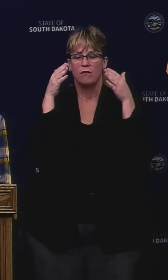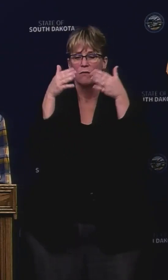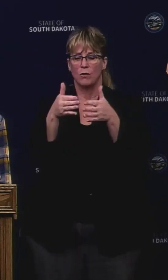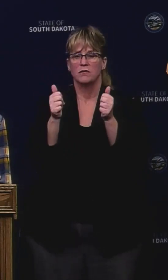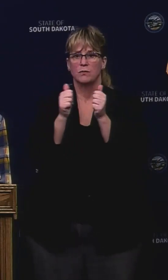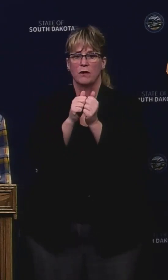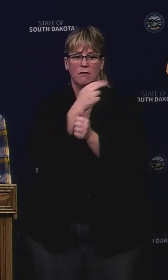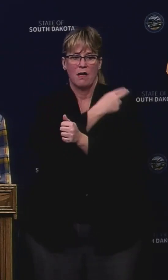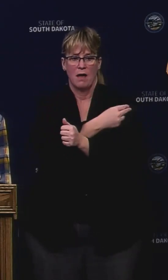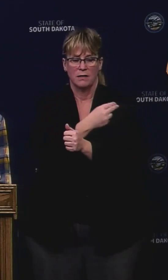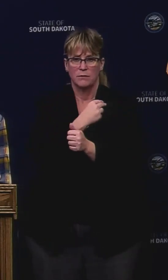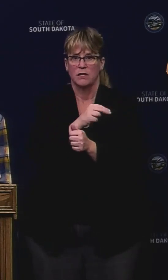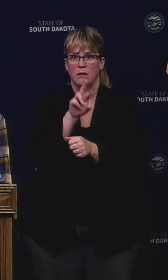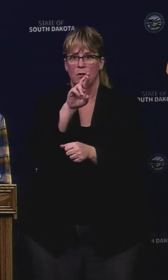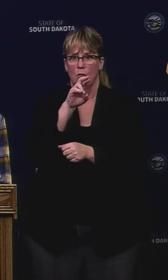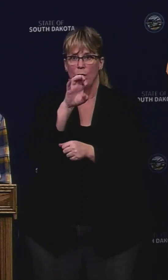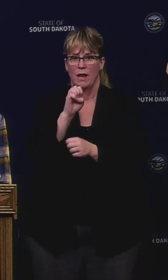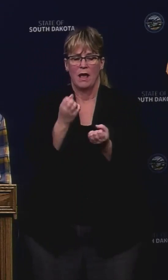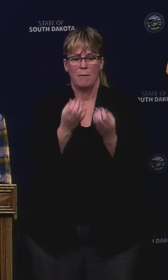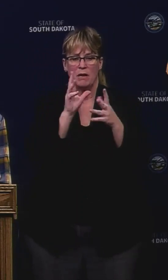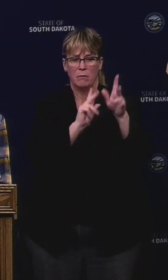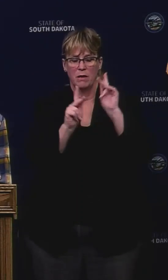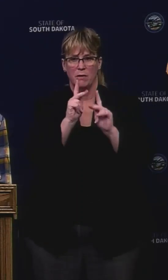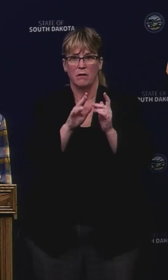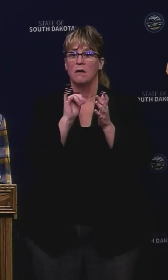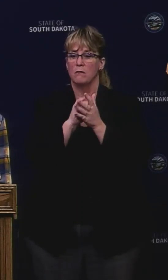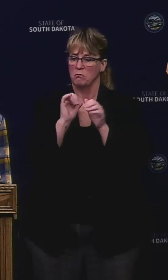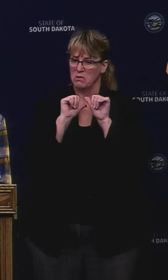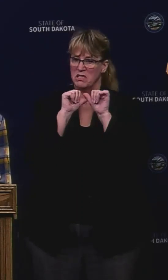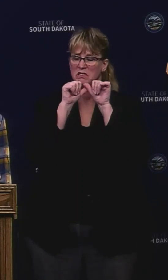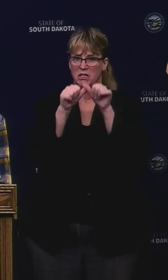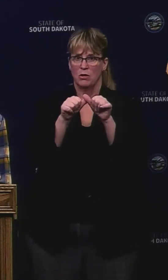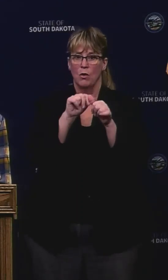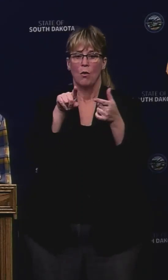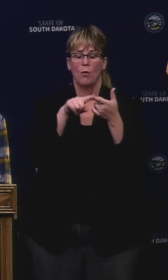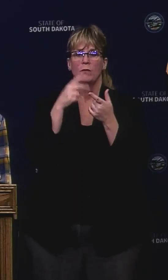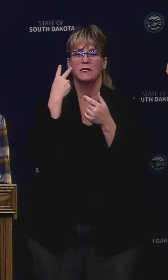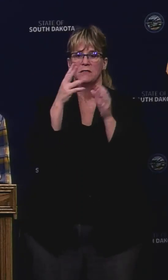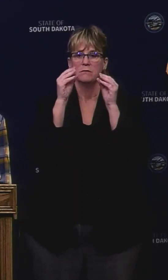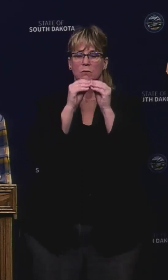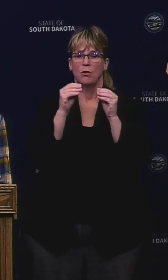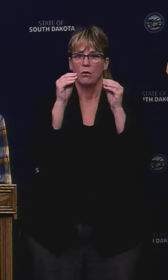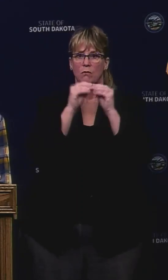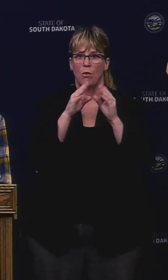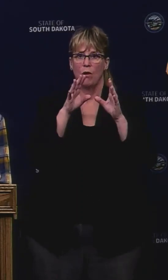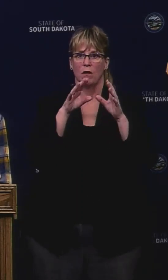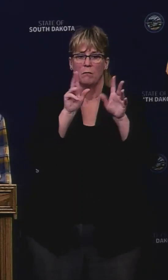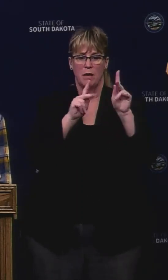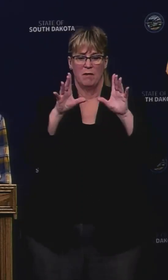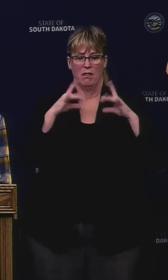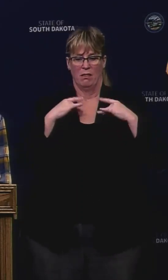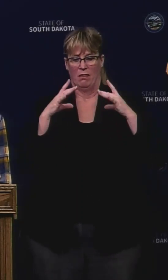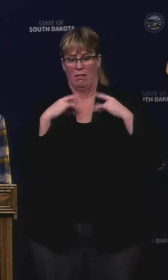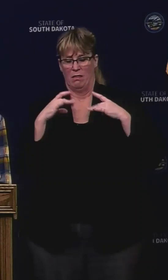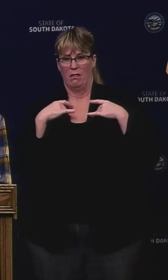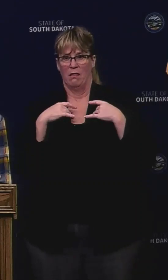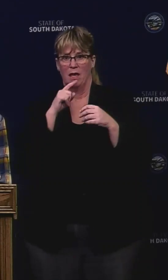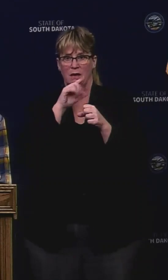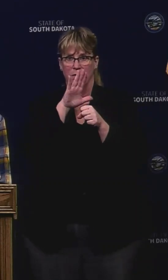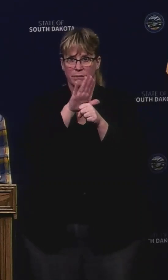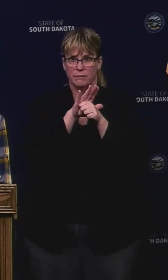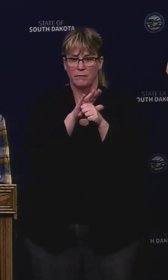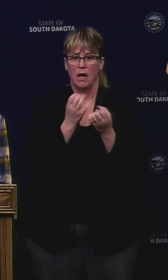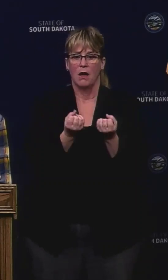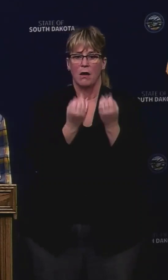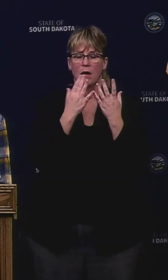on our hospitalization rate. That's what we'll continue to do, is as we see more positive numbers, we're going to continue to track